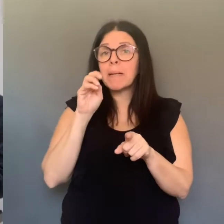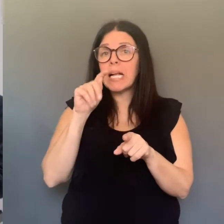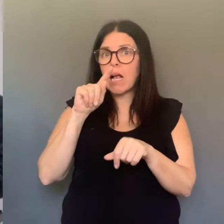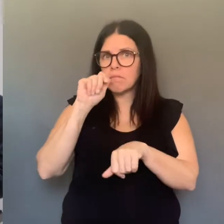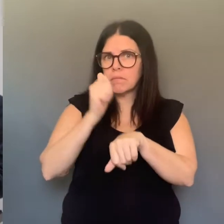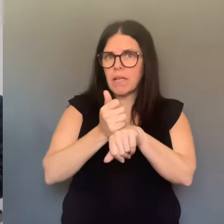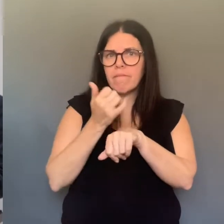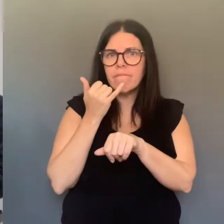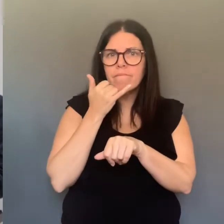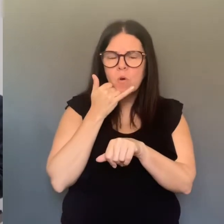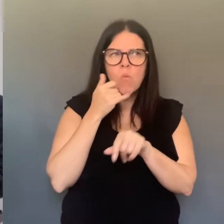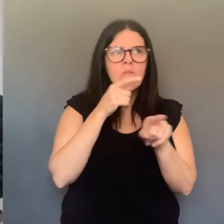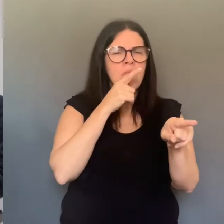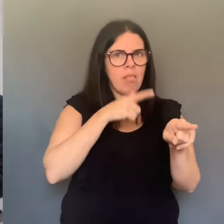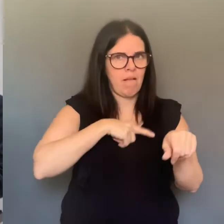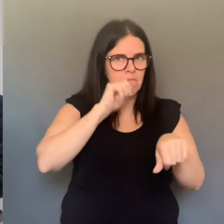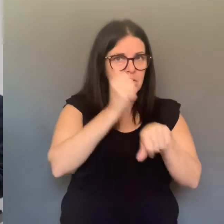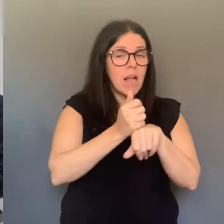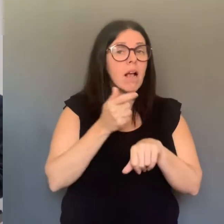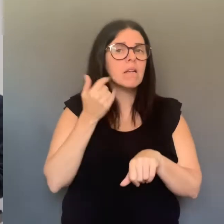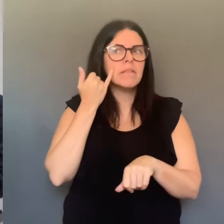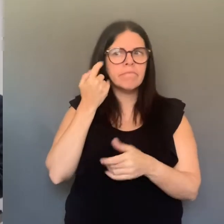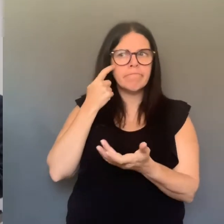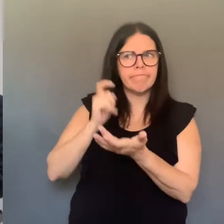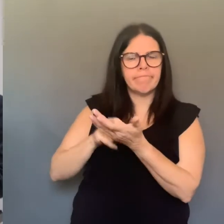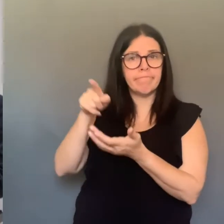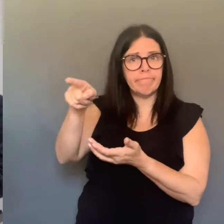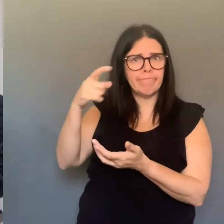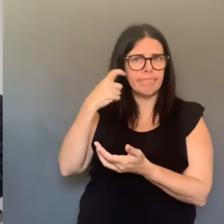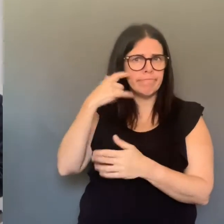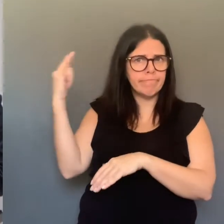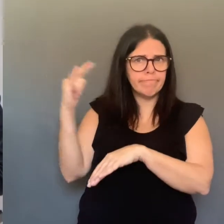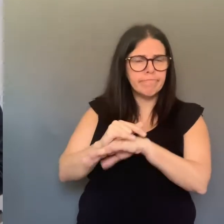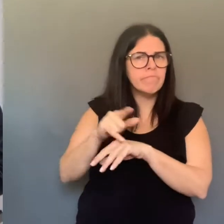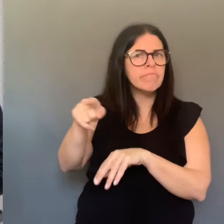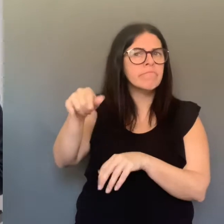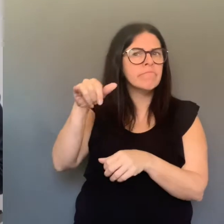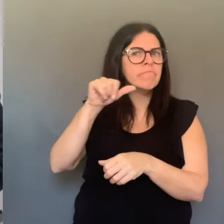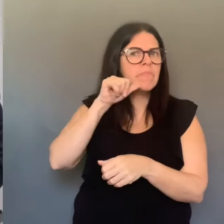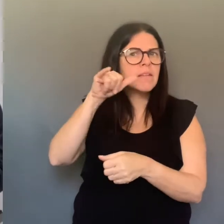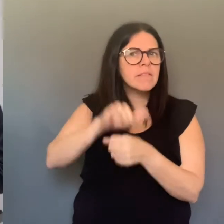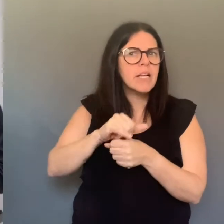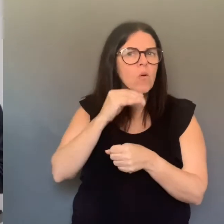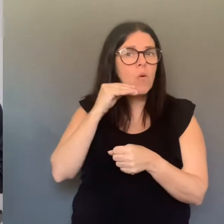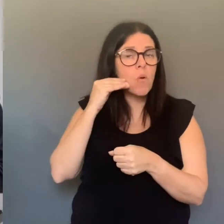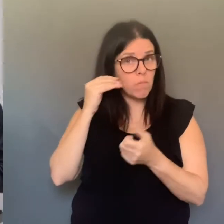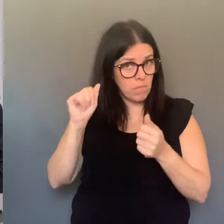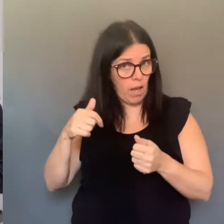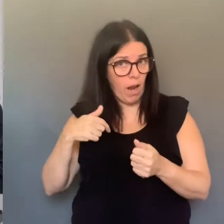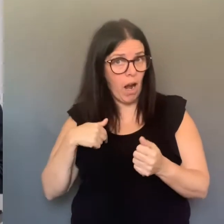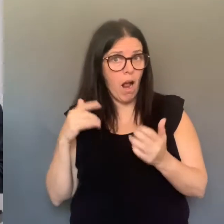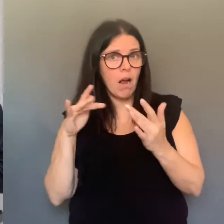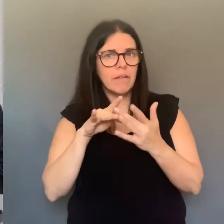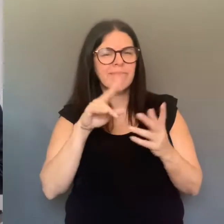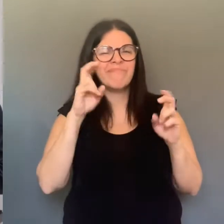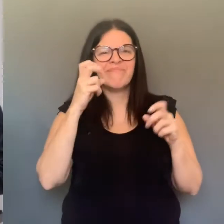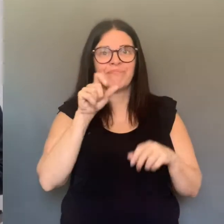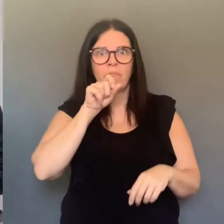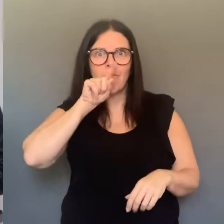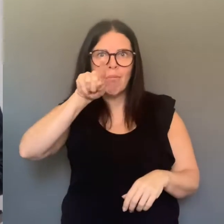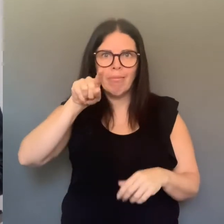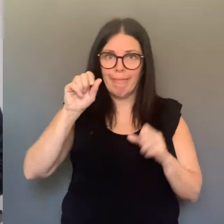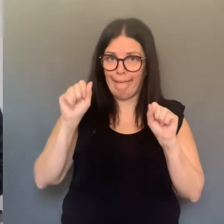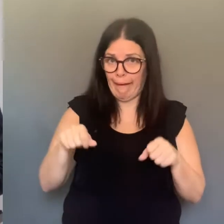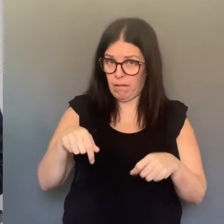trip. We've been getting questions about who should people call. We've been seeing that Chatham Kent has set up a phone line, same with